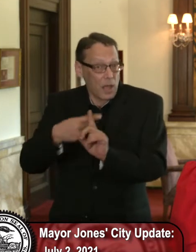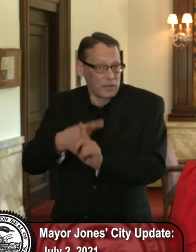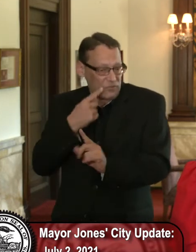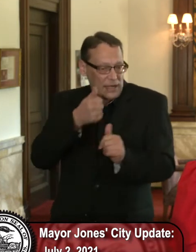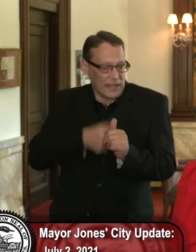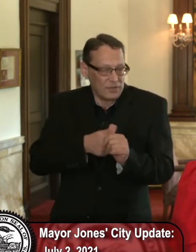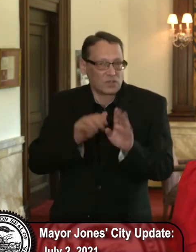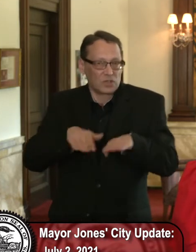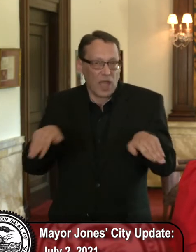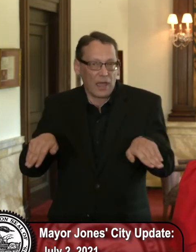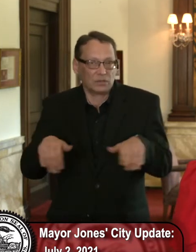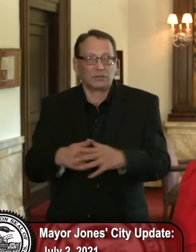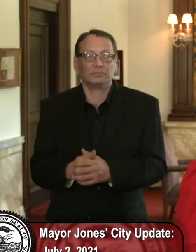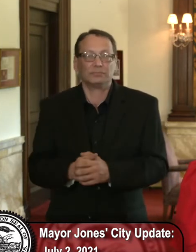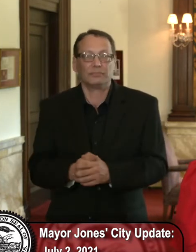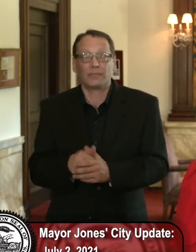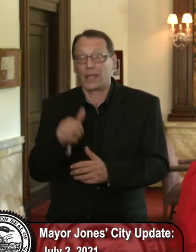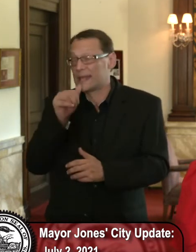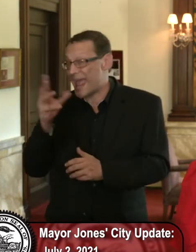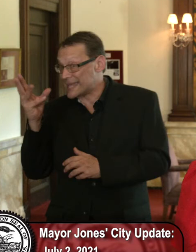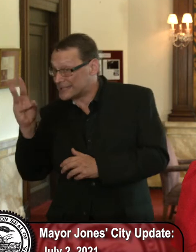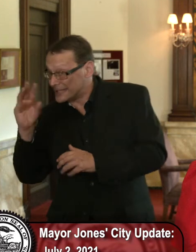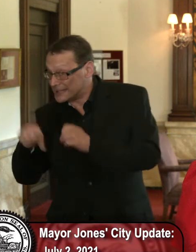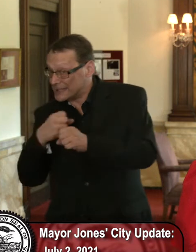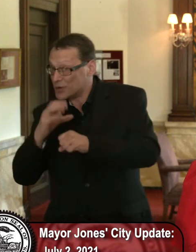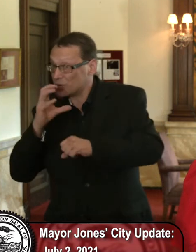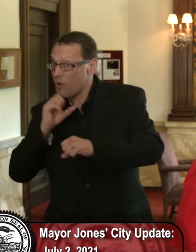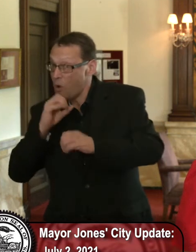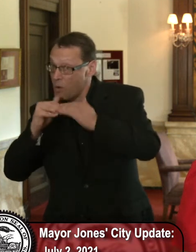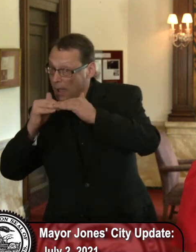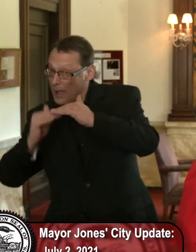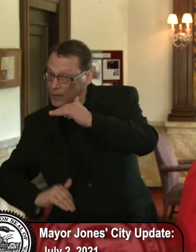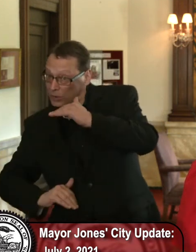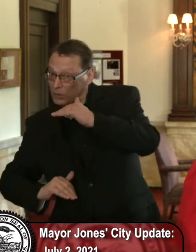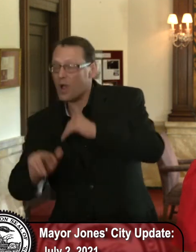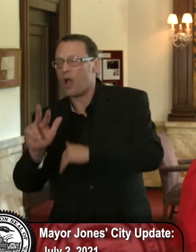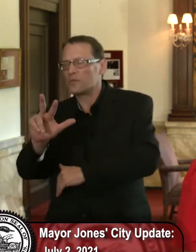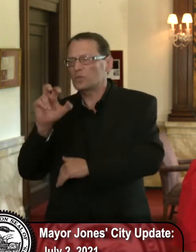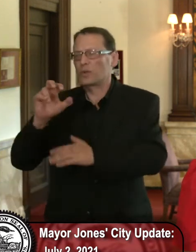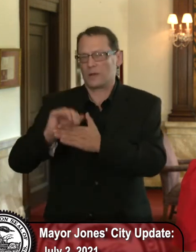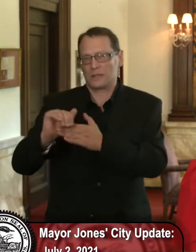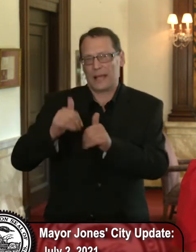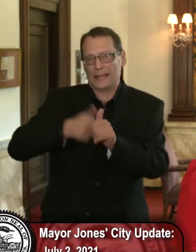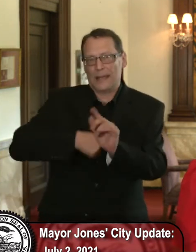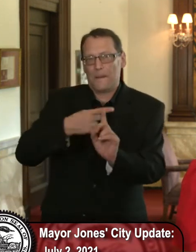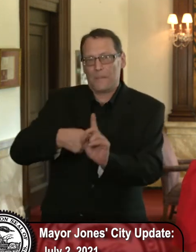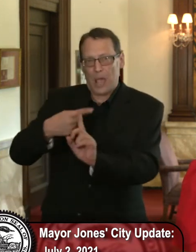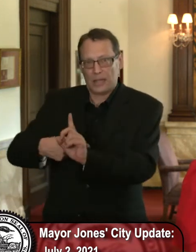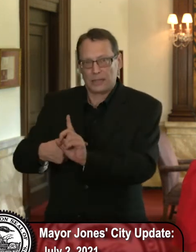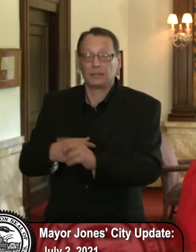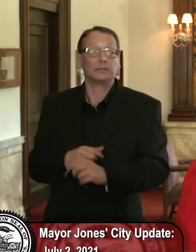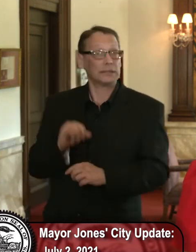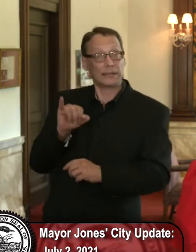for every child under 6 years old, families will get $300 each month. For those who get their refunds